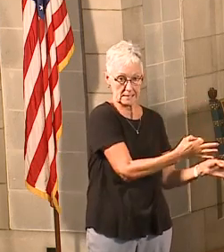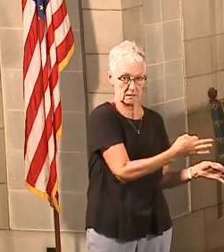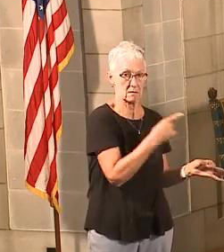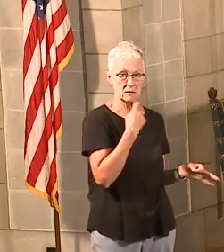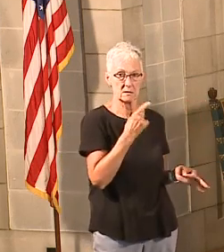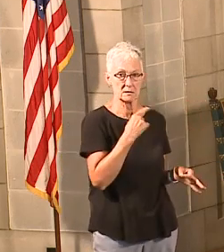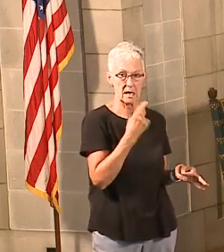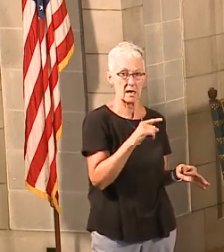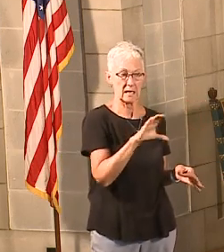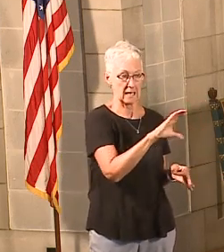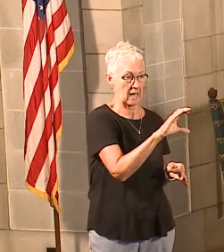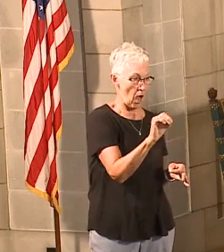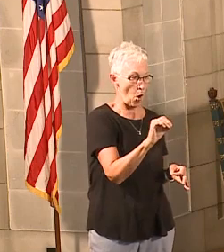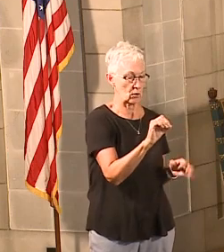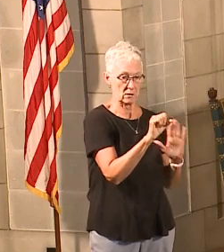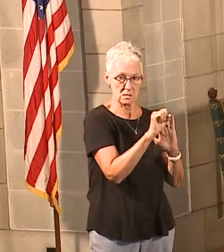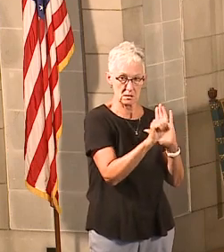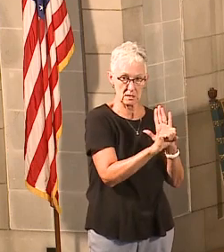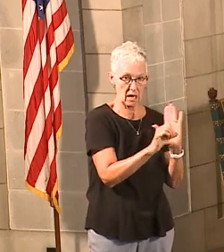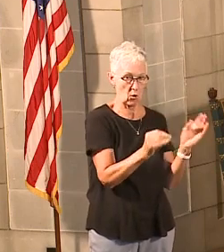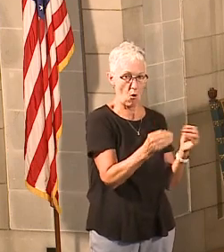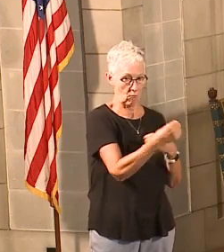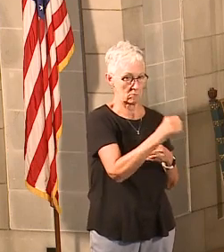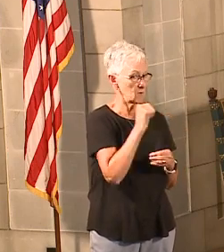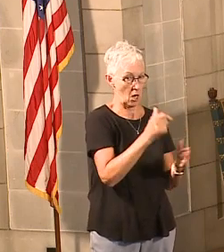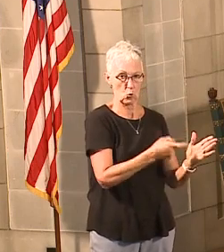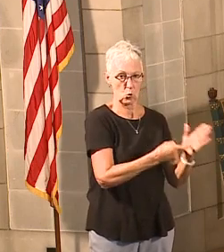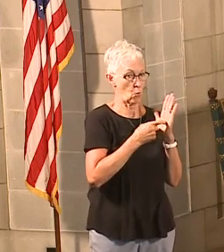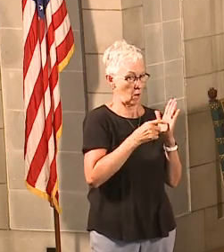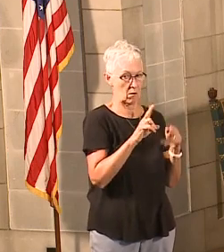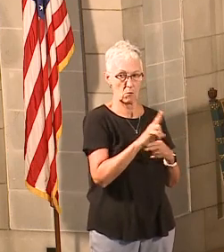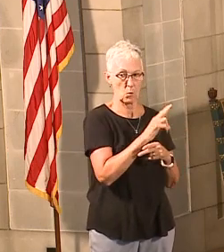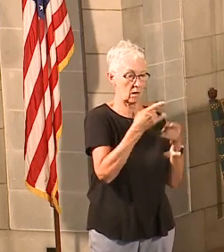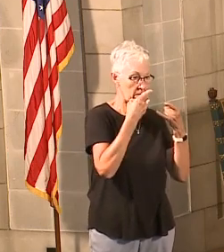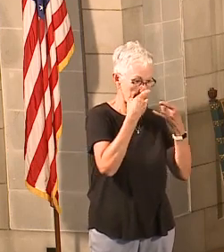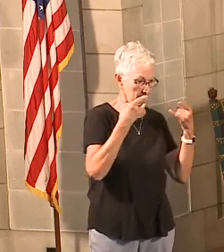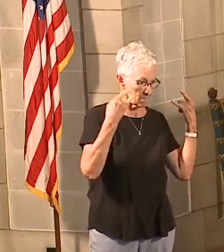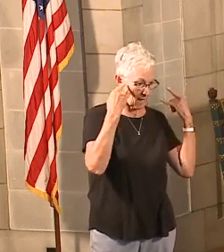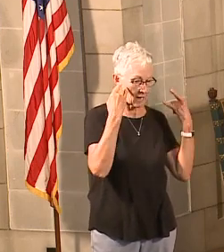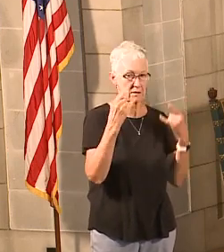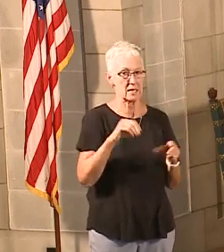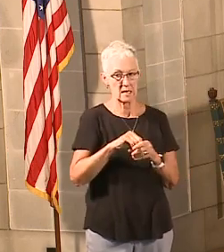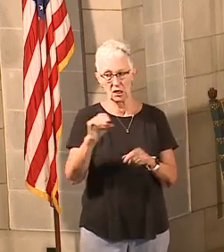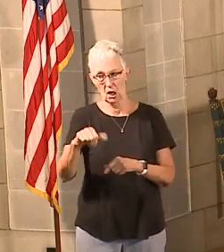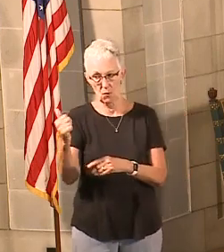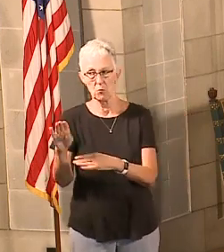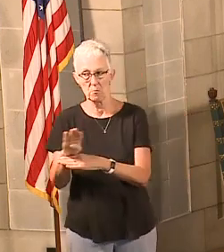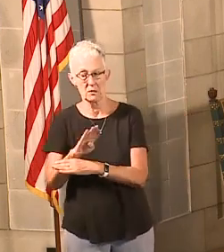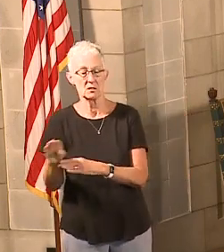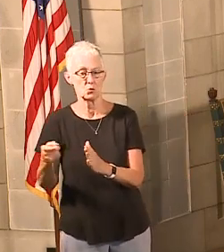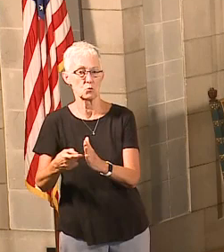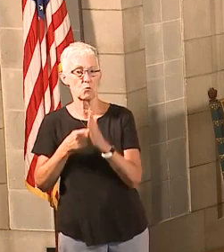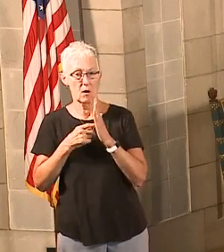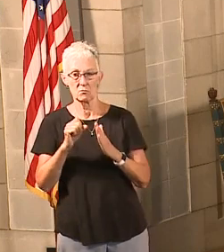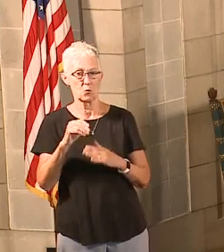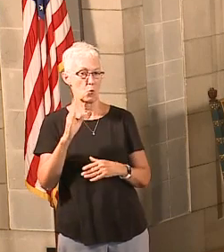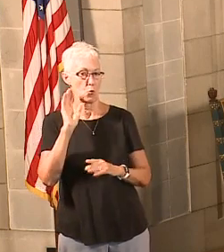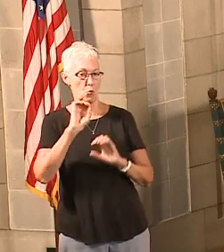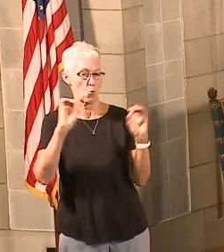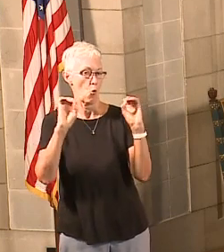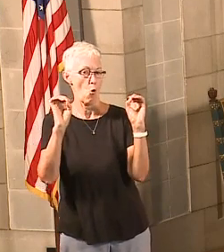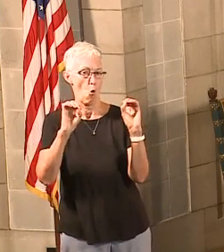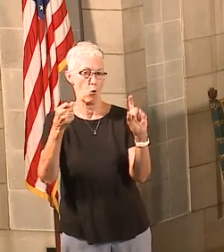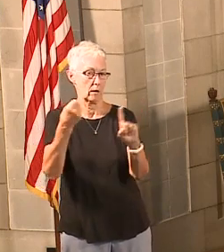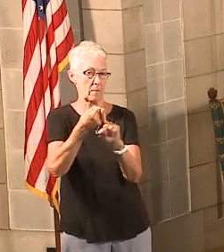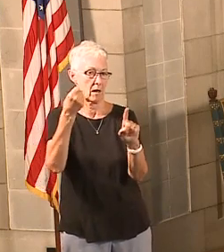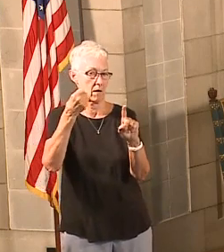city level, so we don't have any plans to have her decision impact how we distribute the CARES Act money. So it would